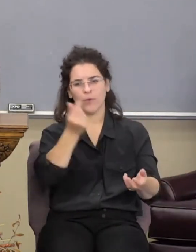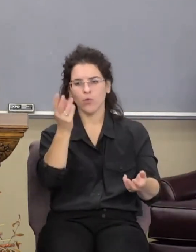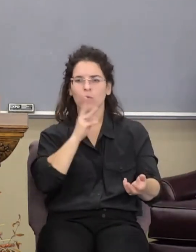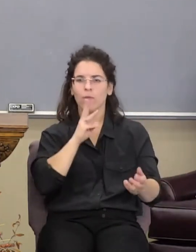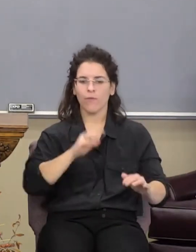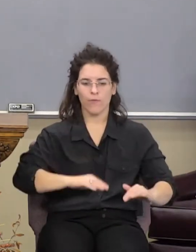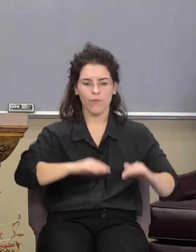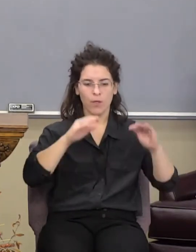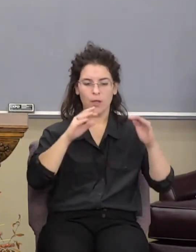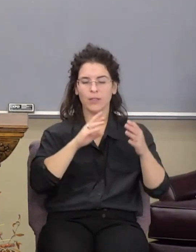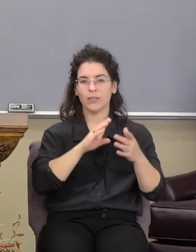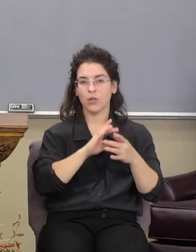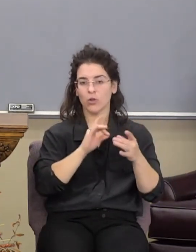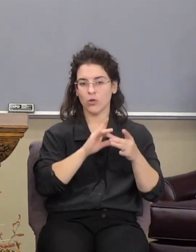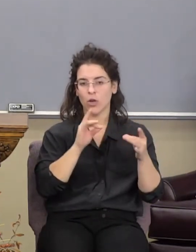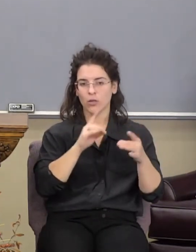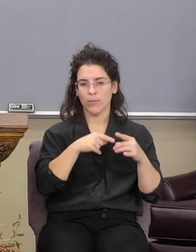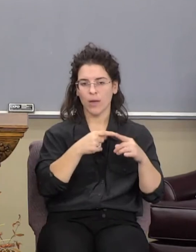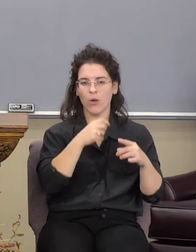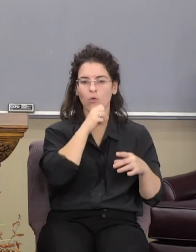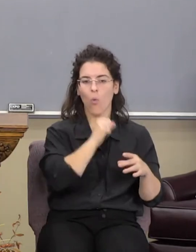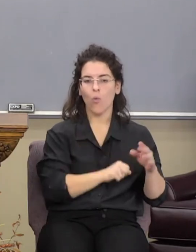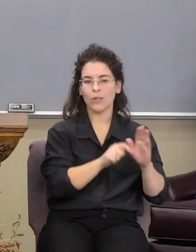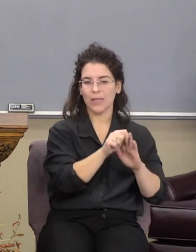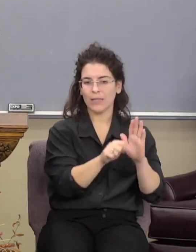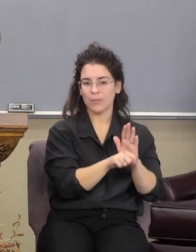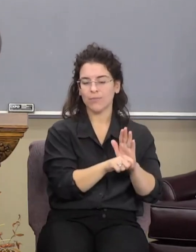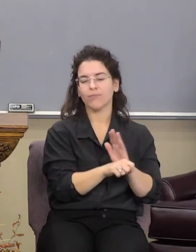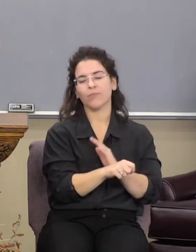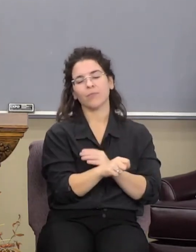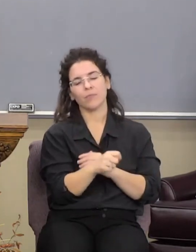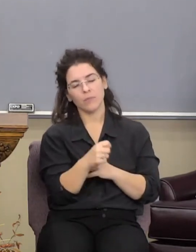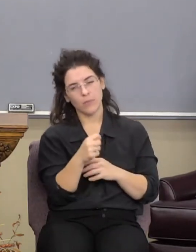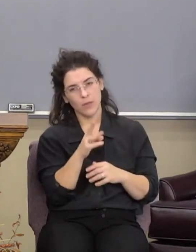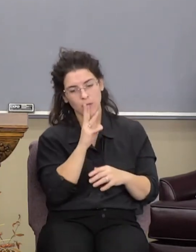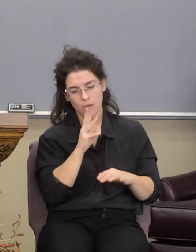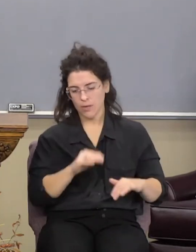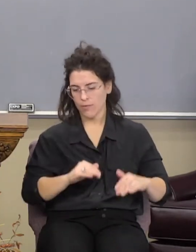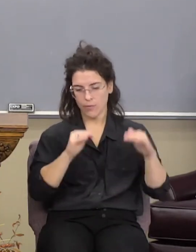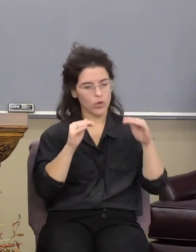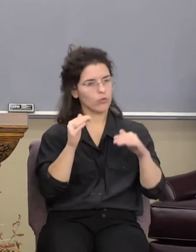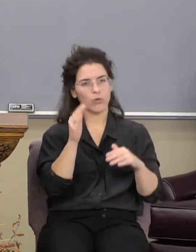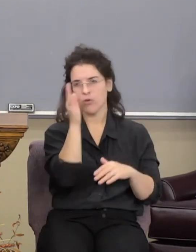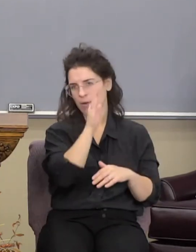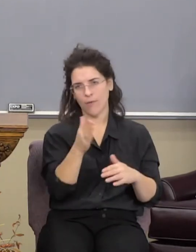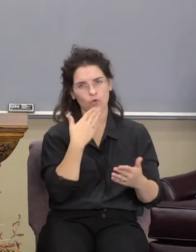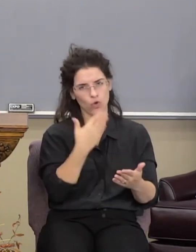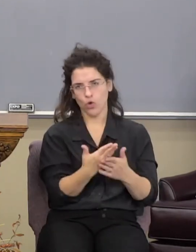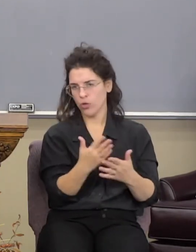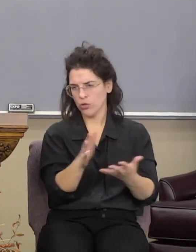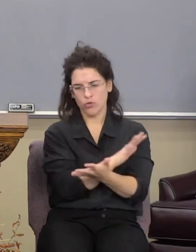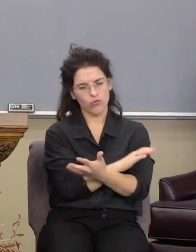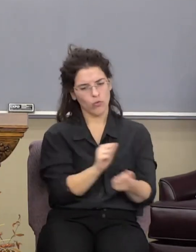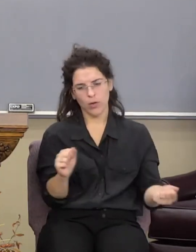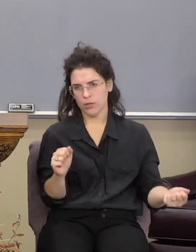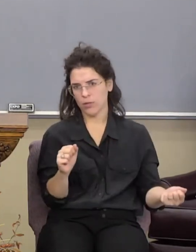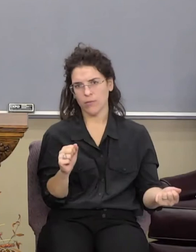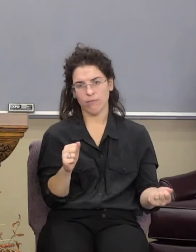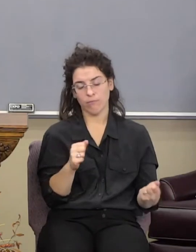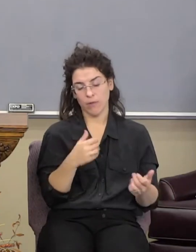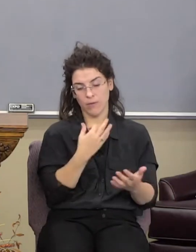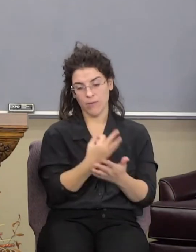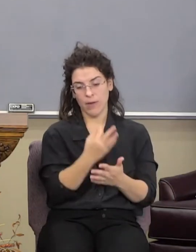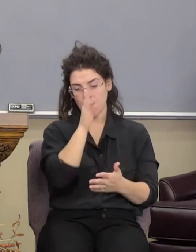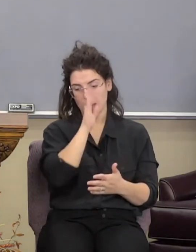floods that are referred to in the Old Testament. And these floods are not good. They're destructive. In fact, godly men are